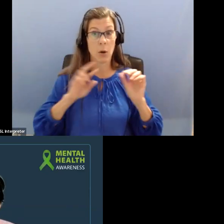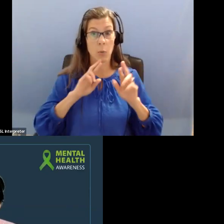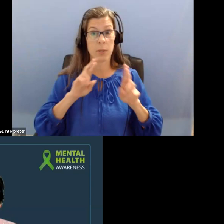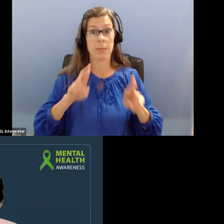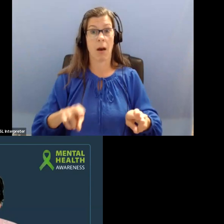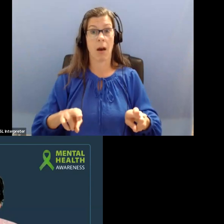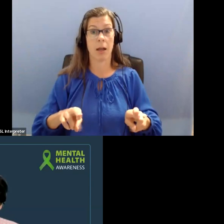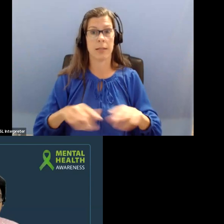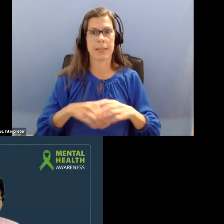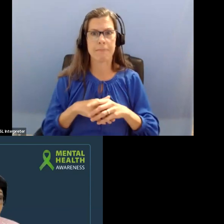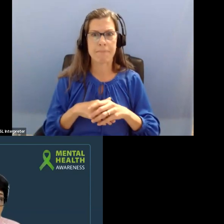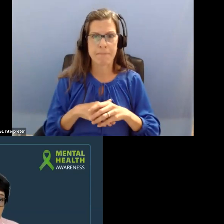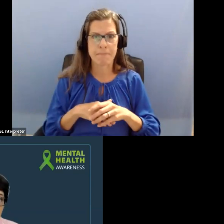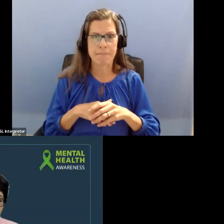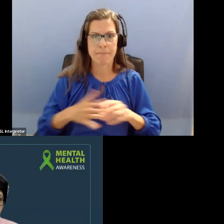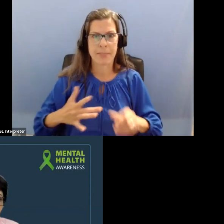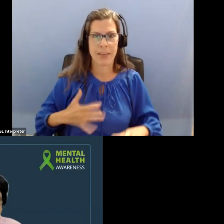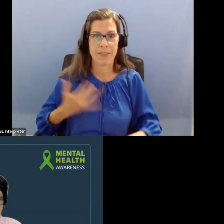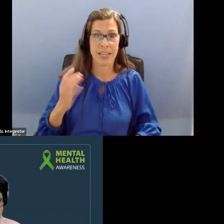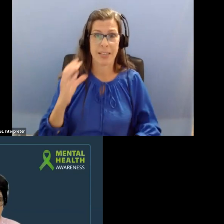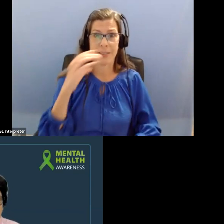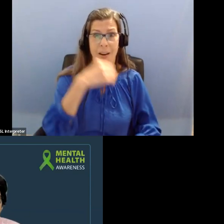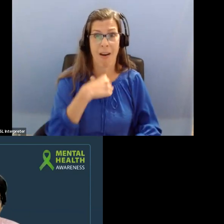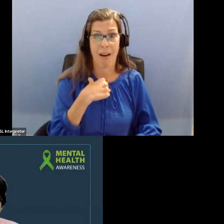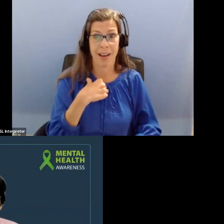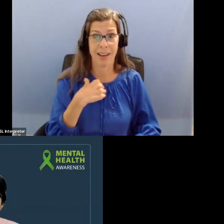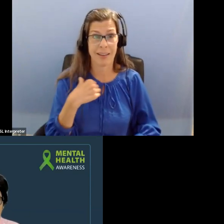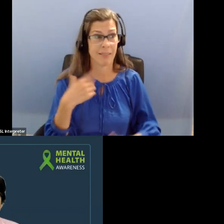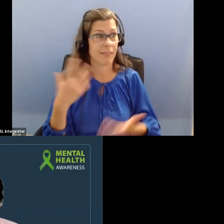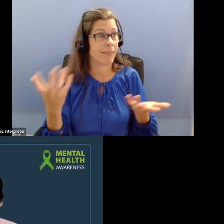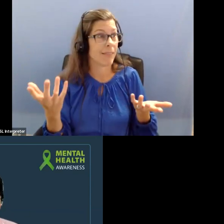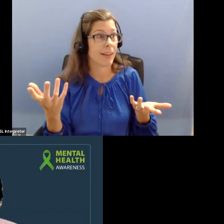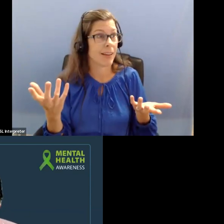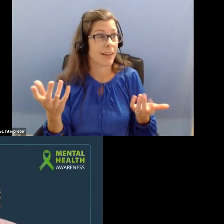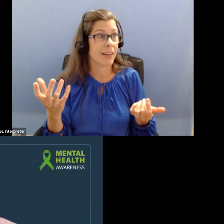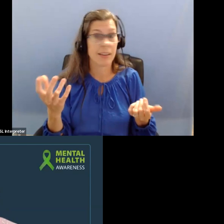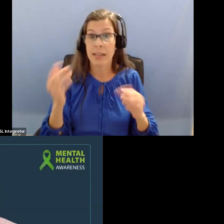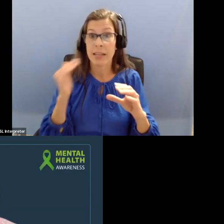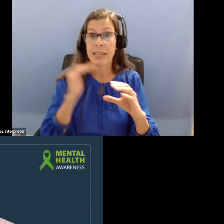it. It's just odd as a person, as a human being, you know, when you don't hear back and